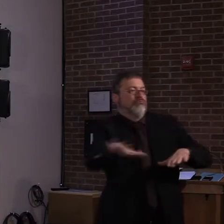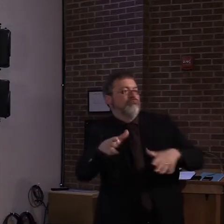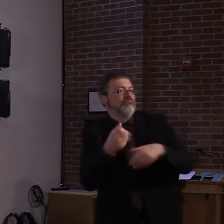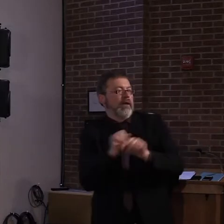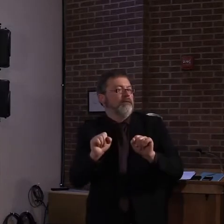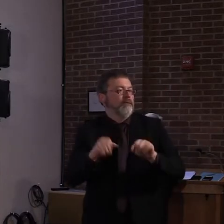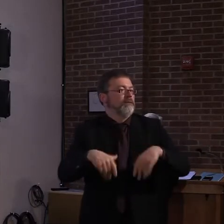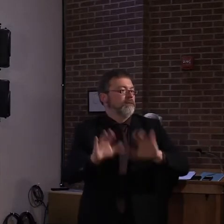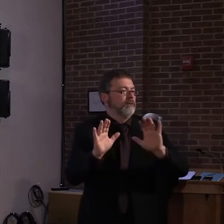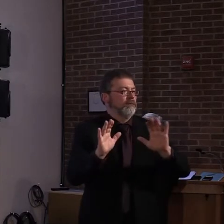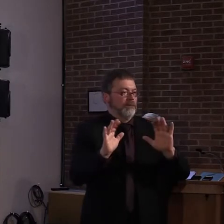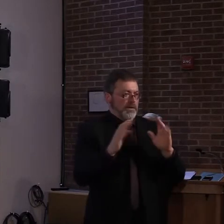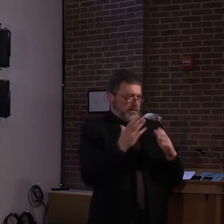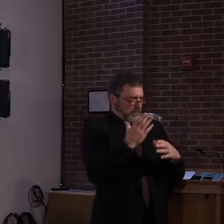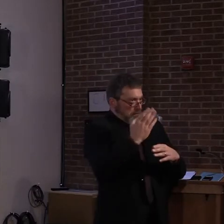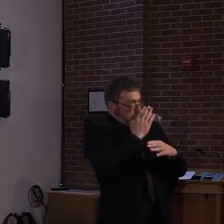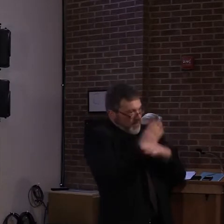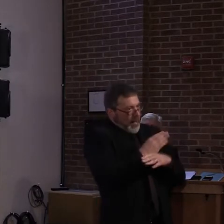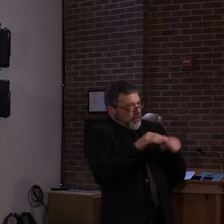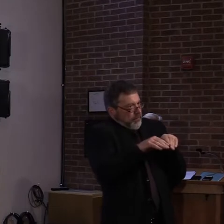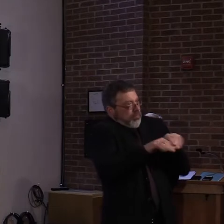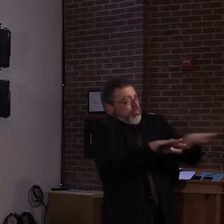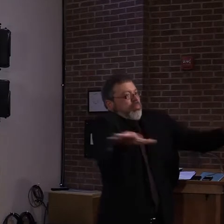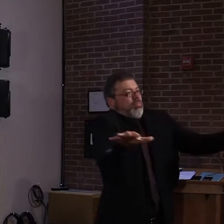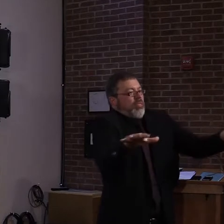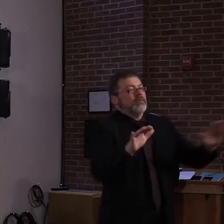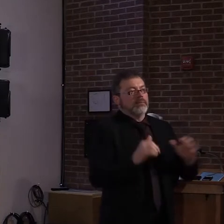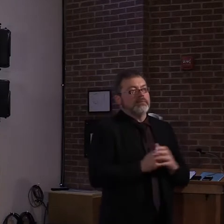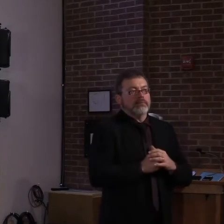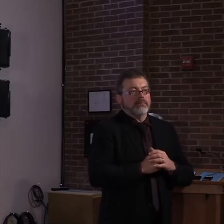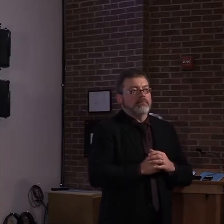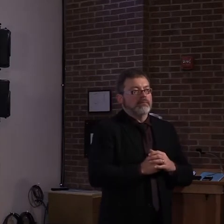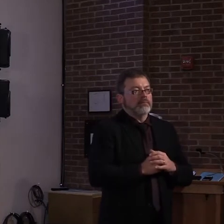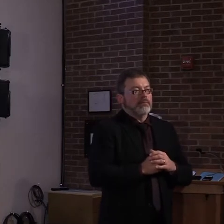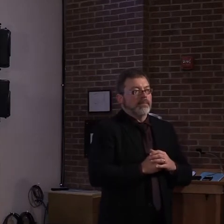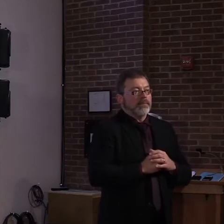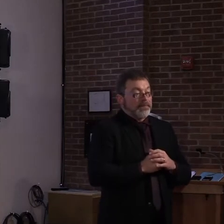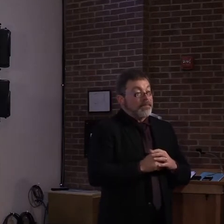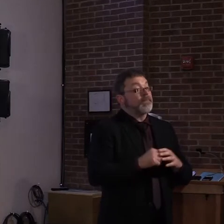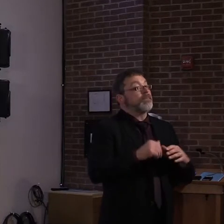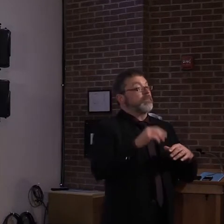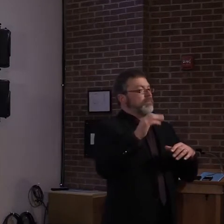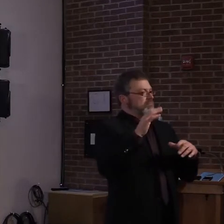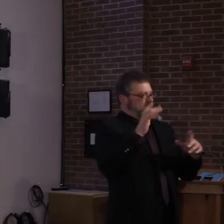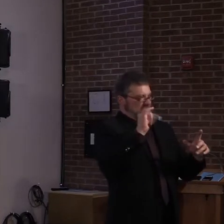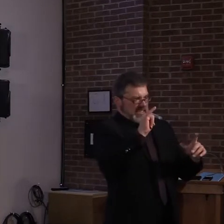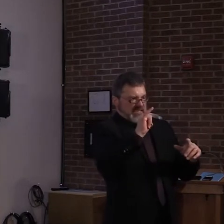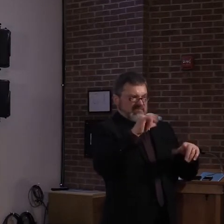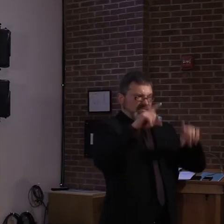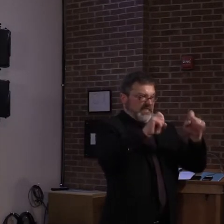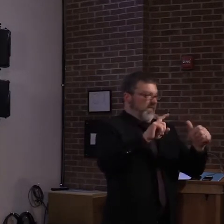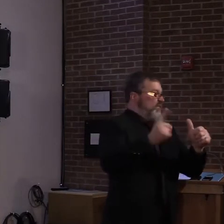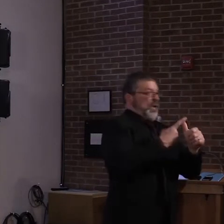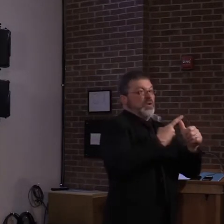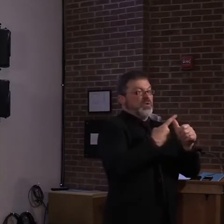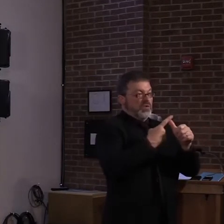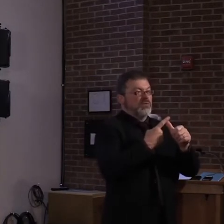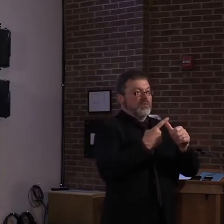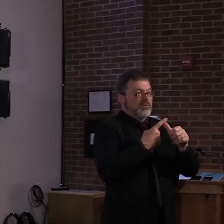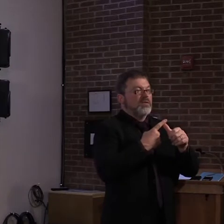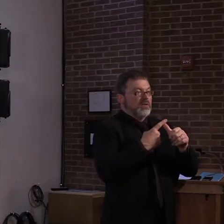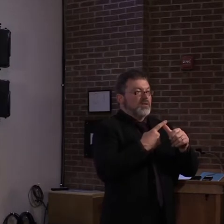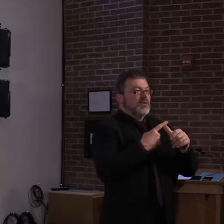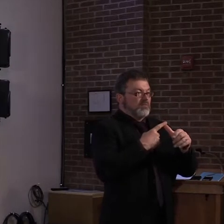any further. The combined early testing and quarantine protocols that all of the